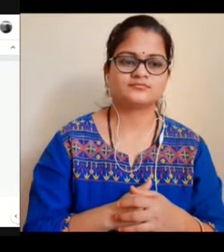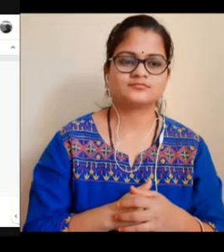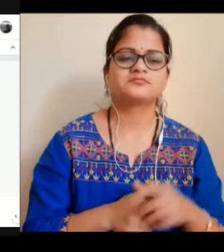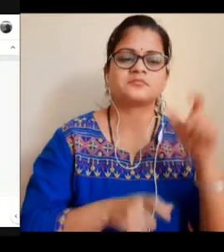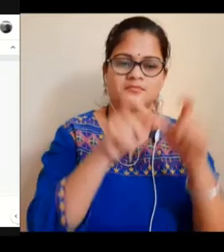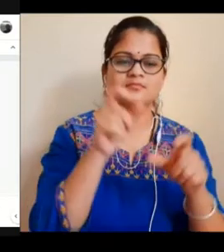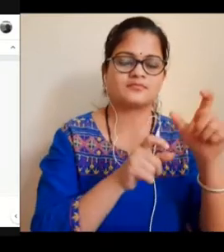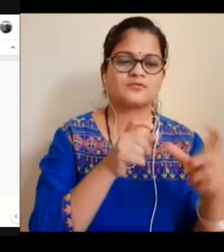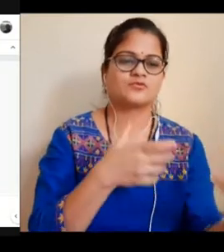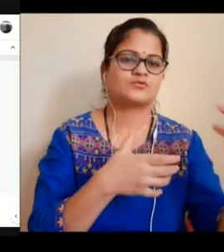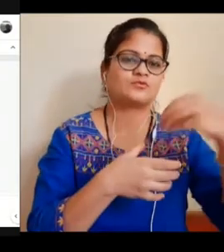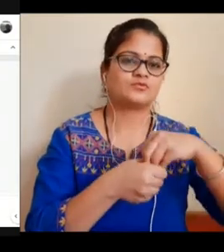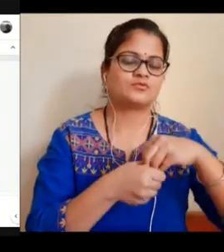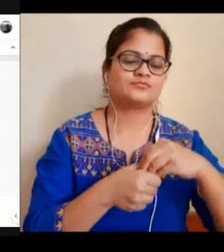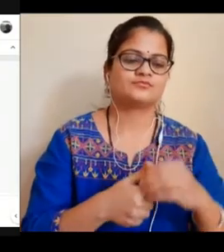I see people are joining now.